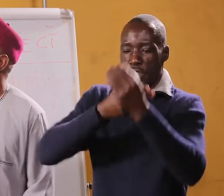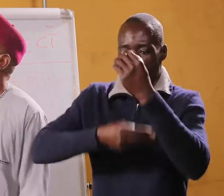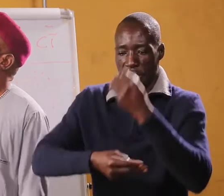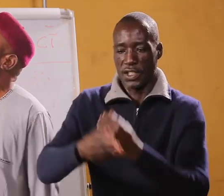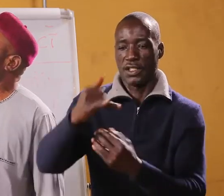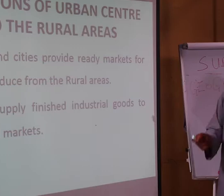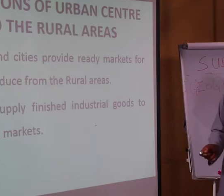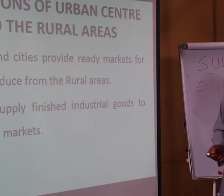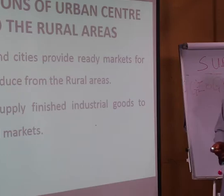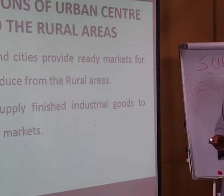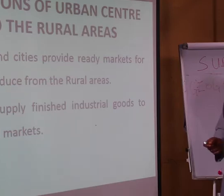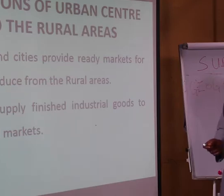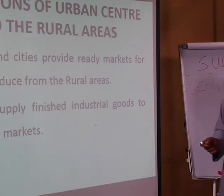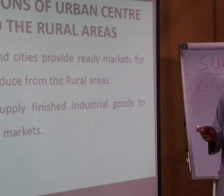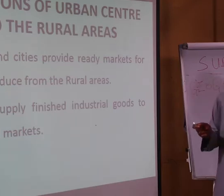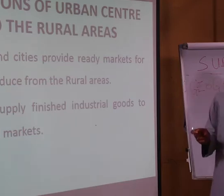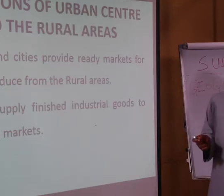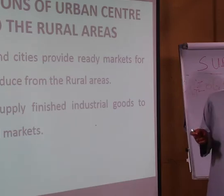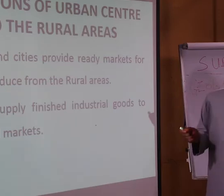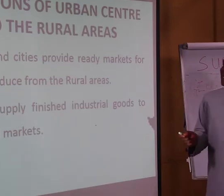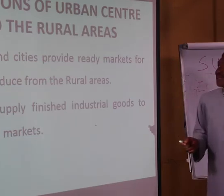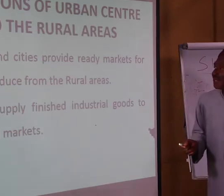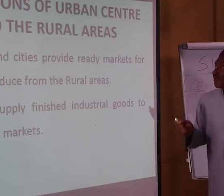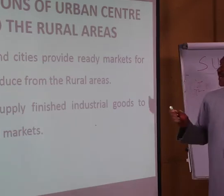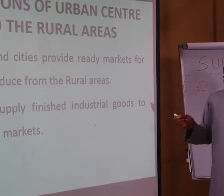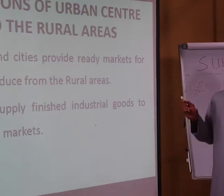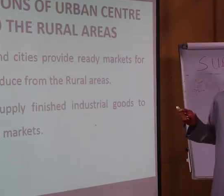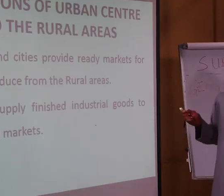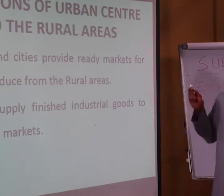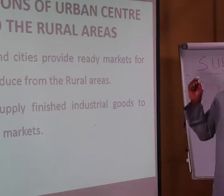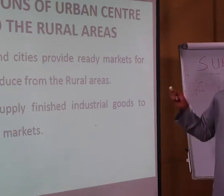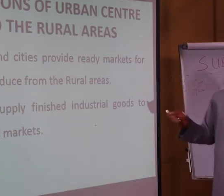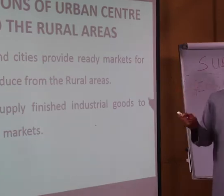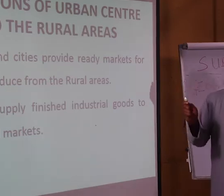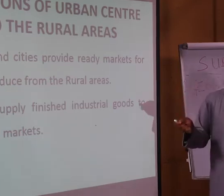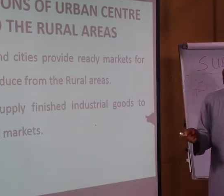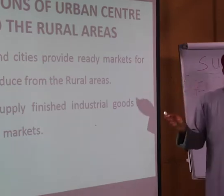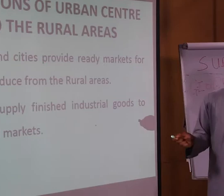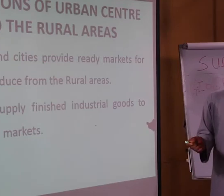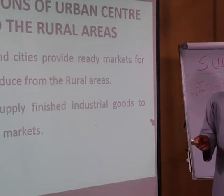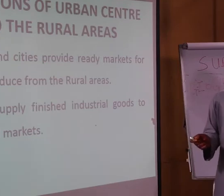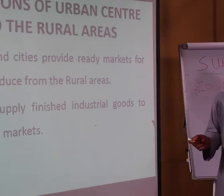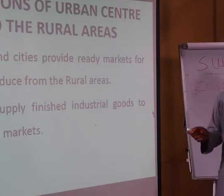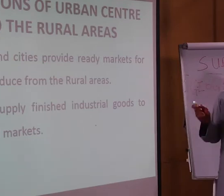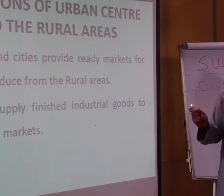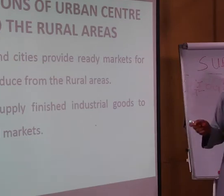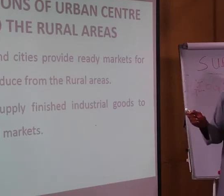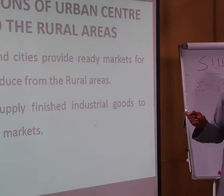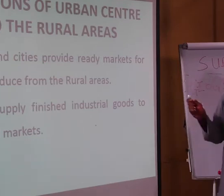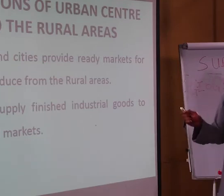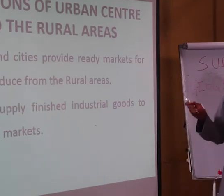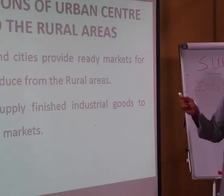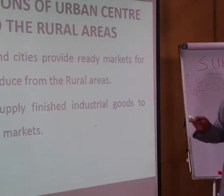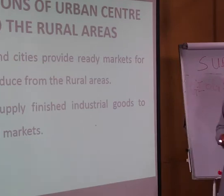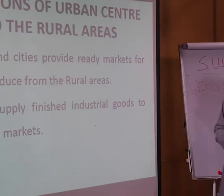versa. 1, towns and cities provide ready market for farm produce from